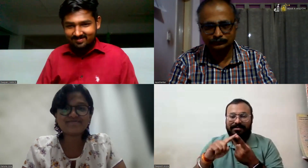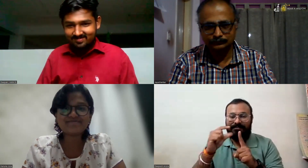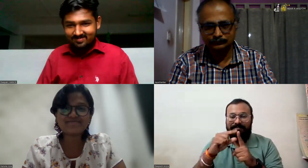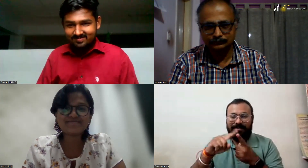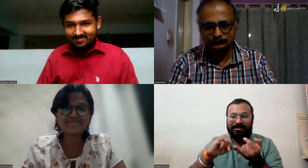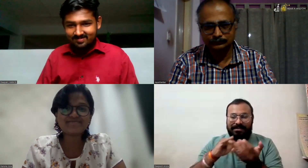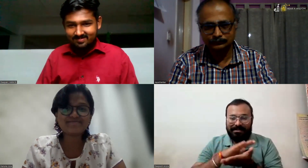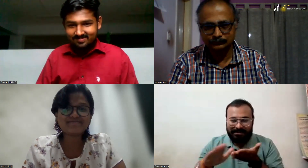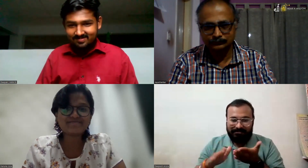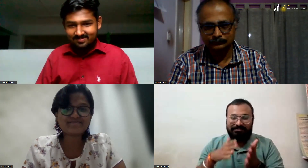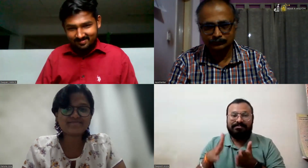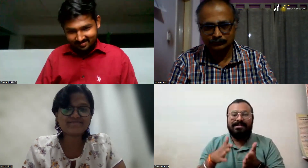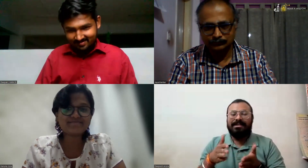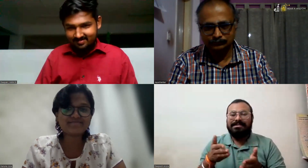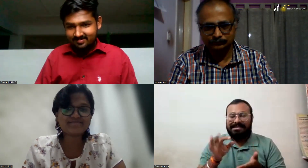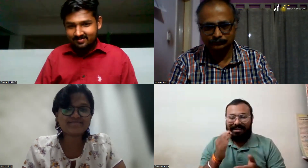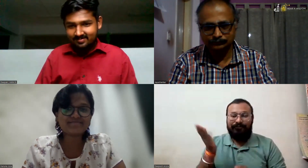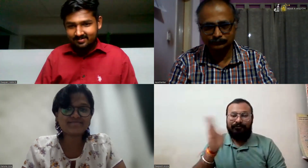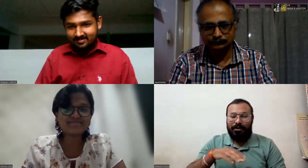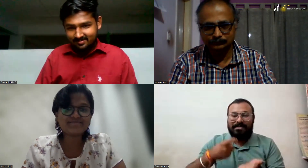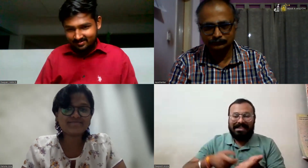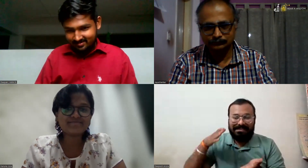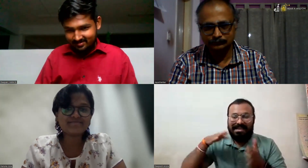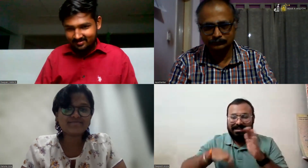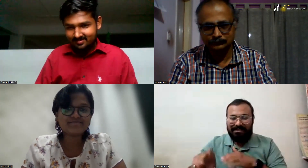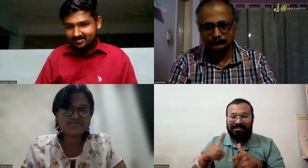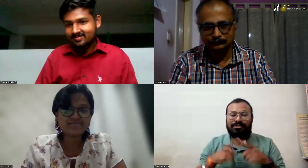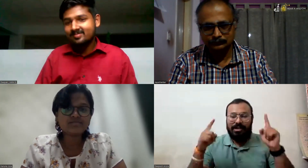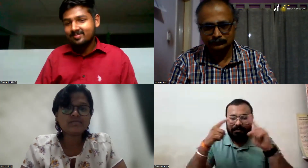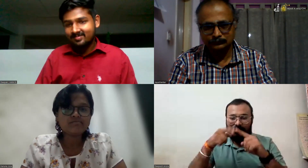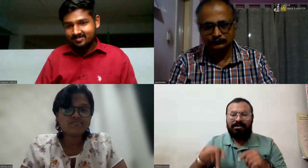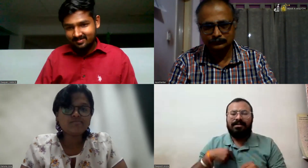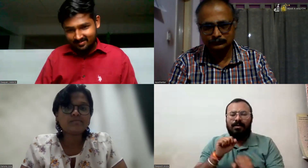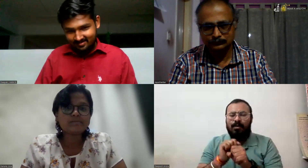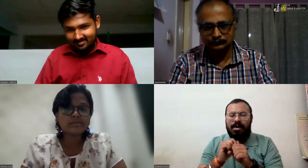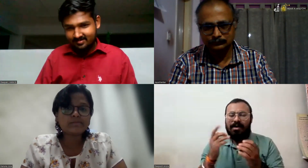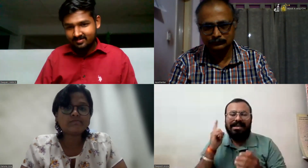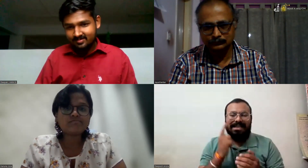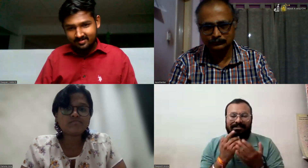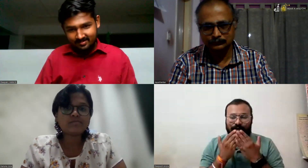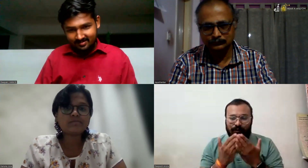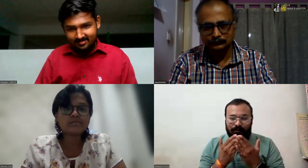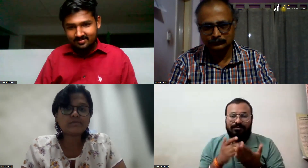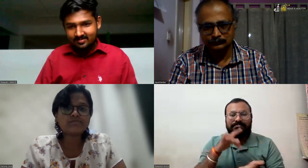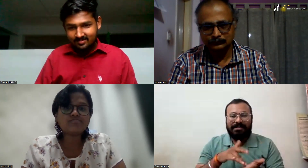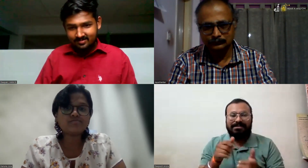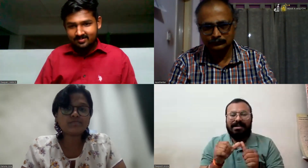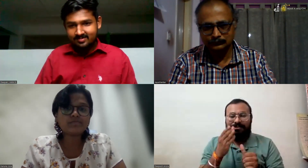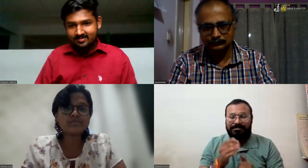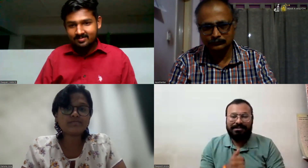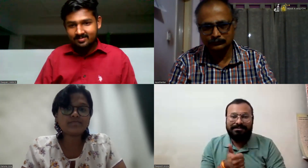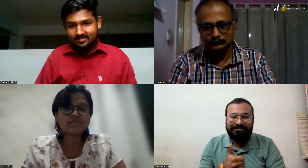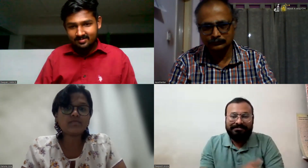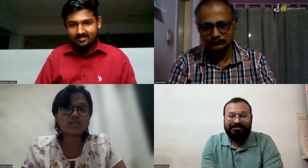hello, my name is Deepesh, and my sign is this, and I'm from Rajasthan, and I'm working